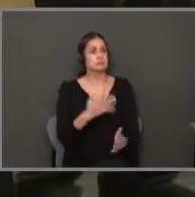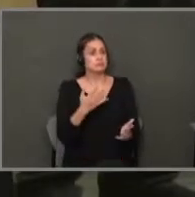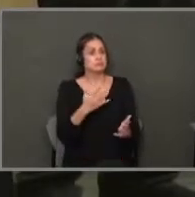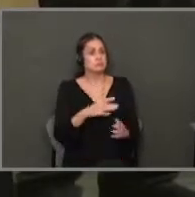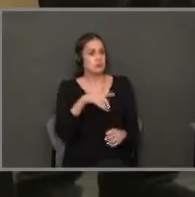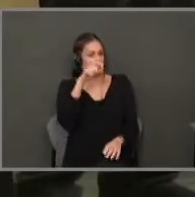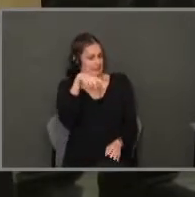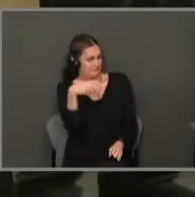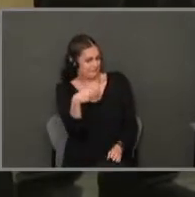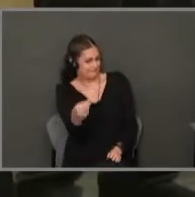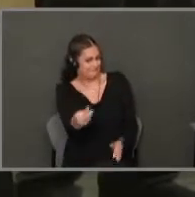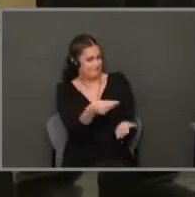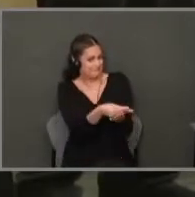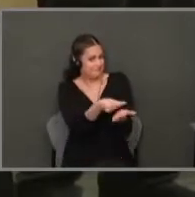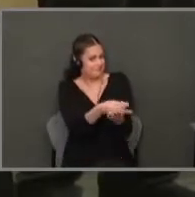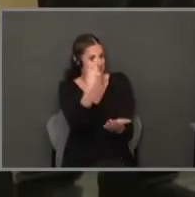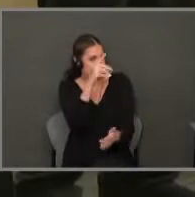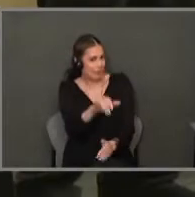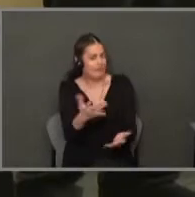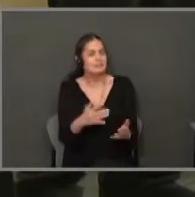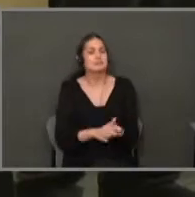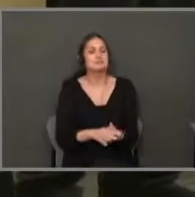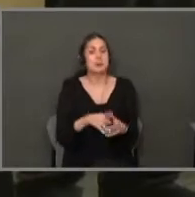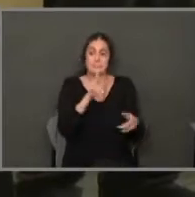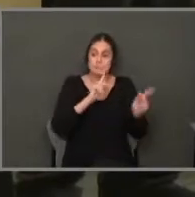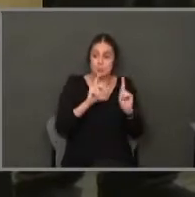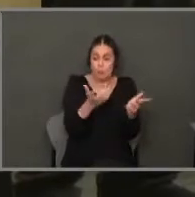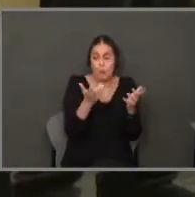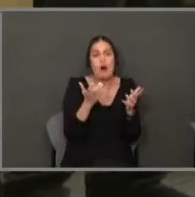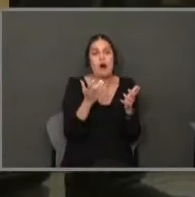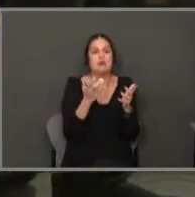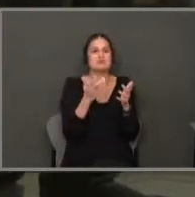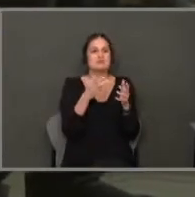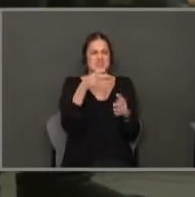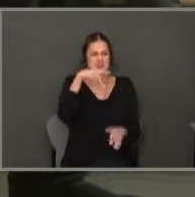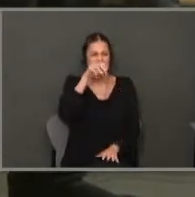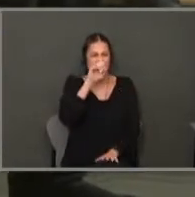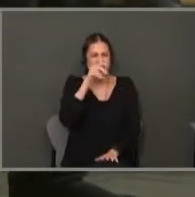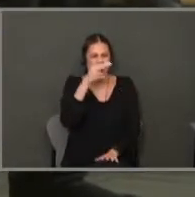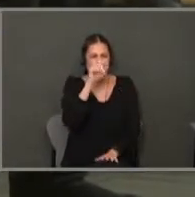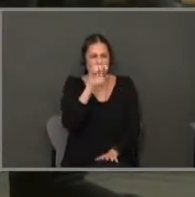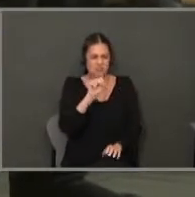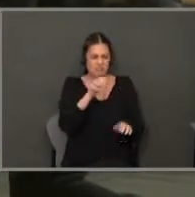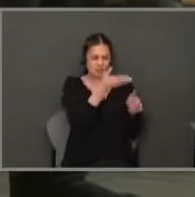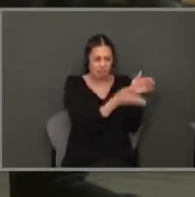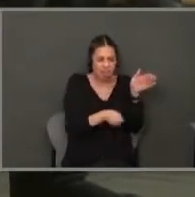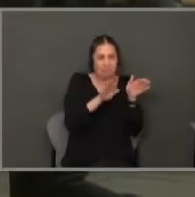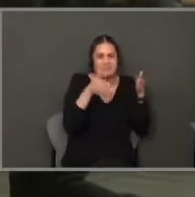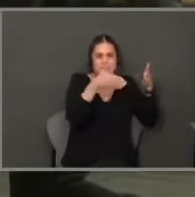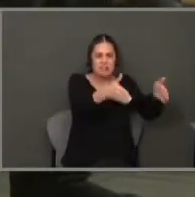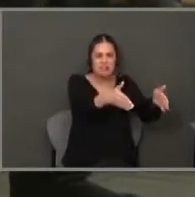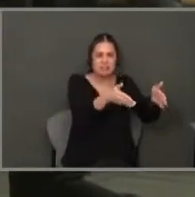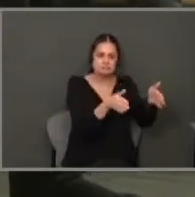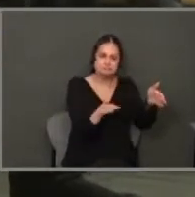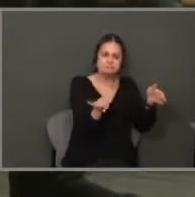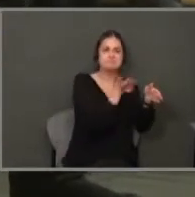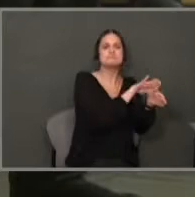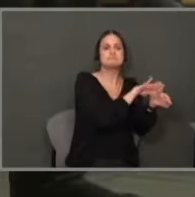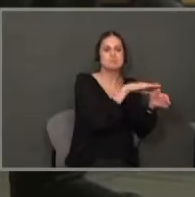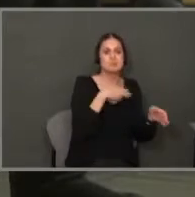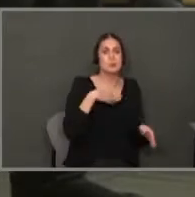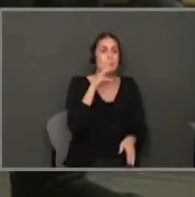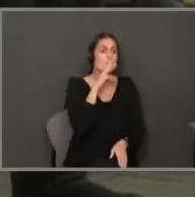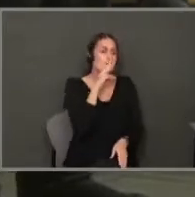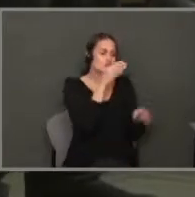have to pay for, right? The community has asked that we make sure that we fill potholes, that we move water from one place